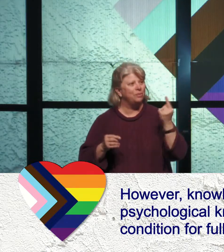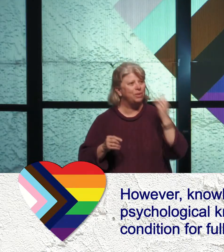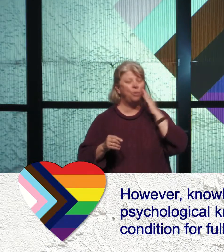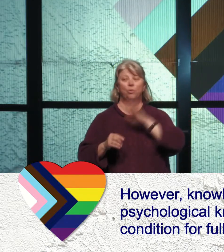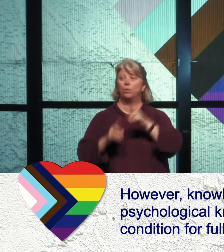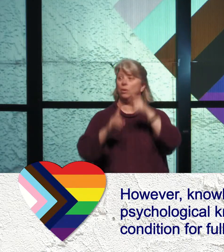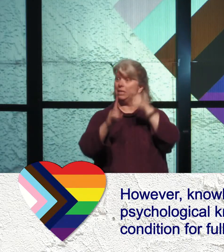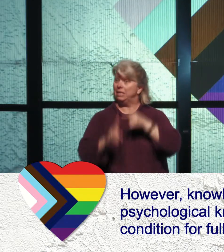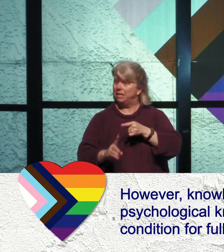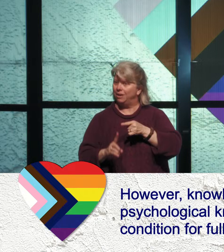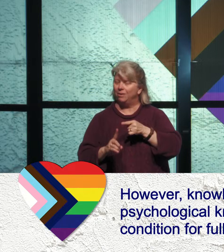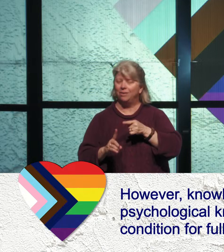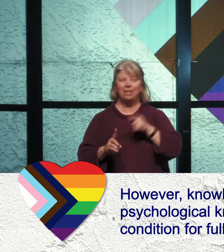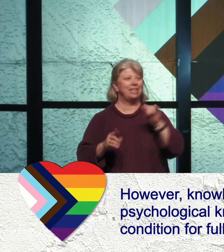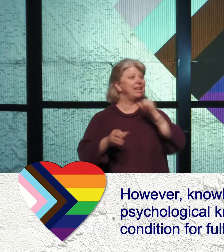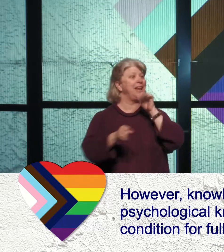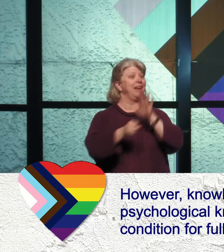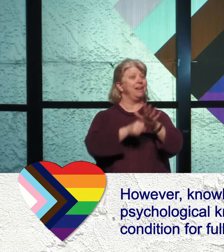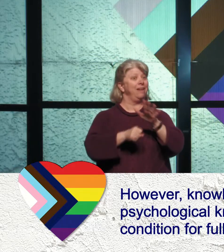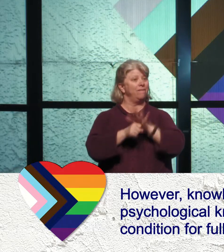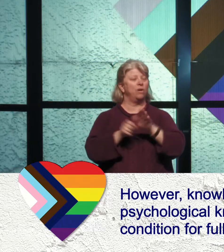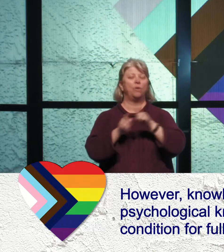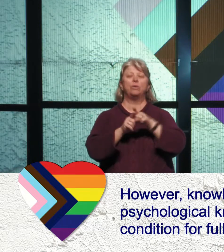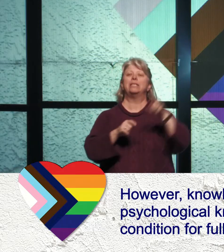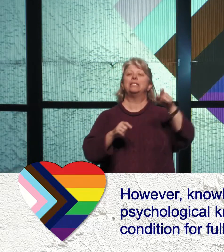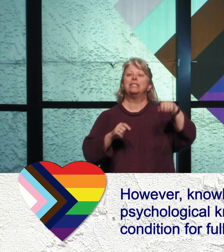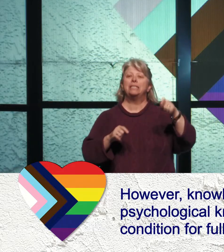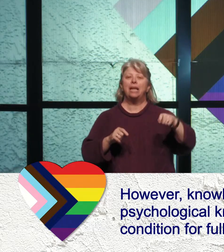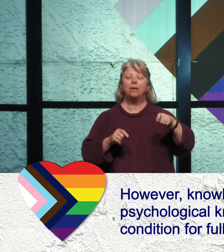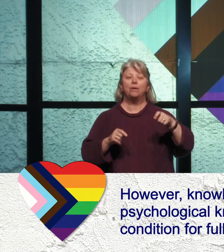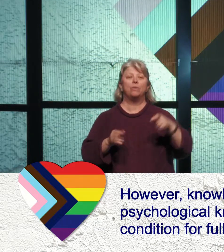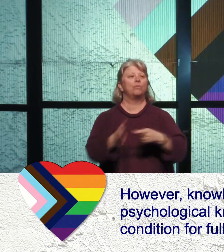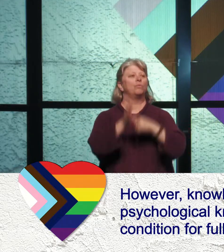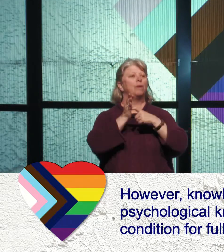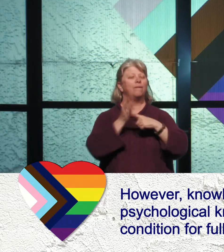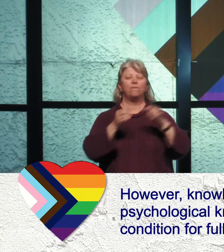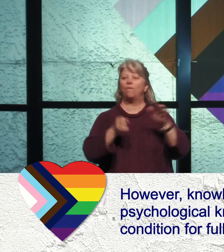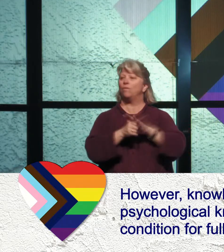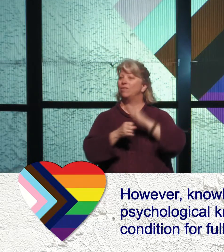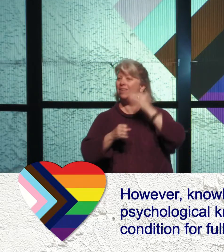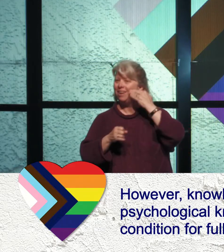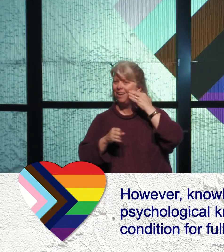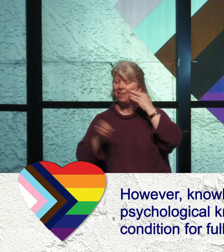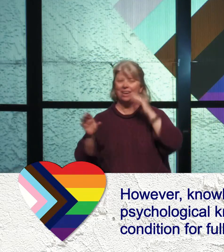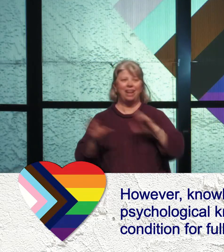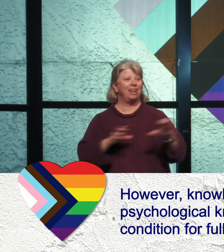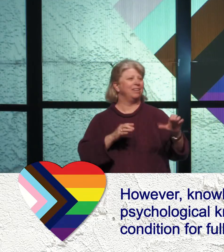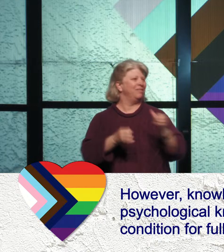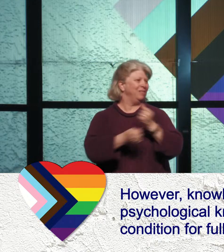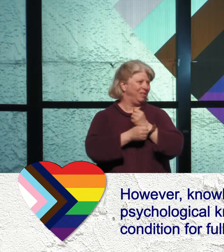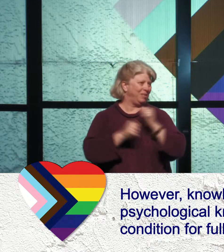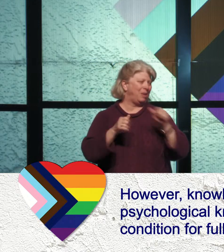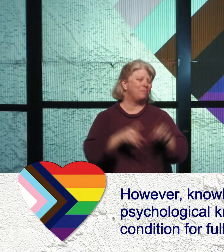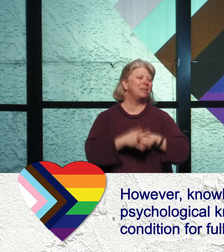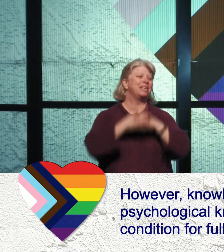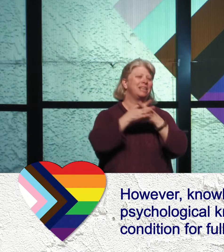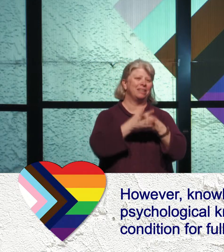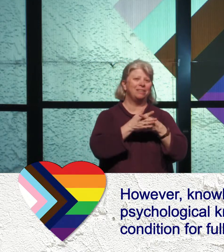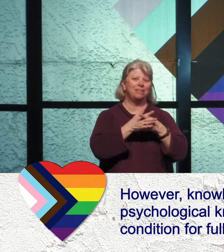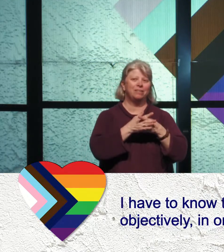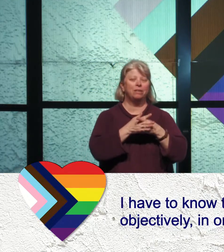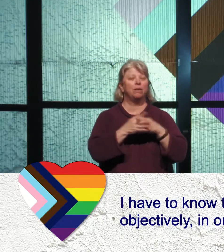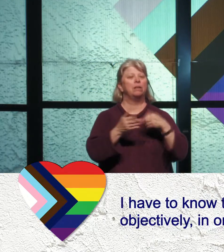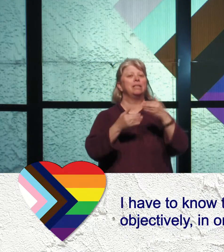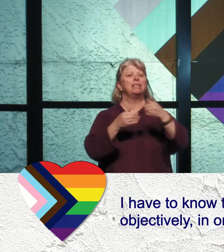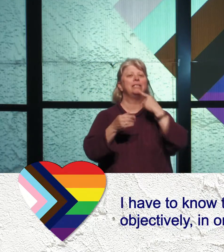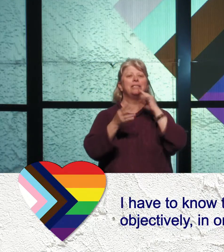their details, that's not enough, but it is a necessary condition for full knowledge in the act of love. It can begin. And then he